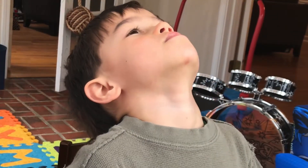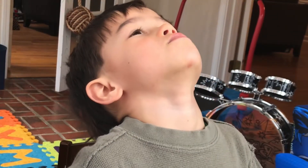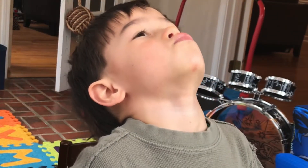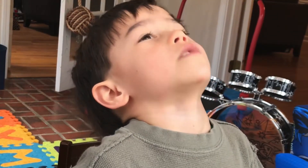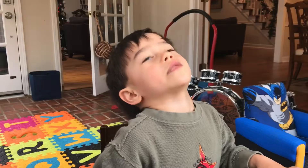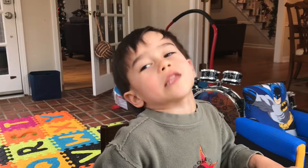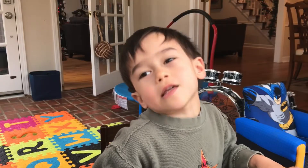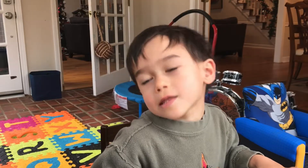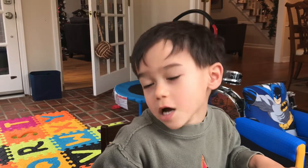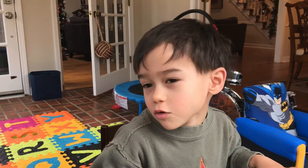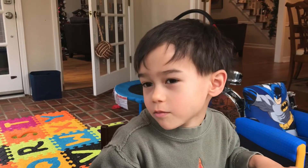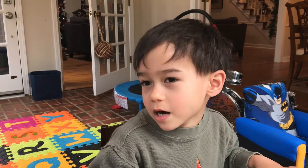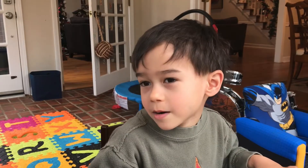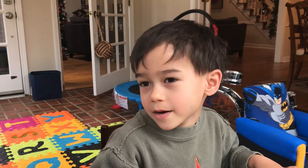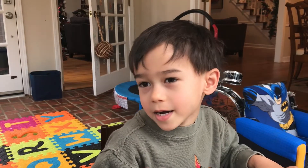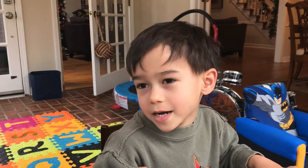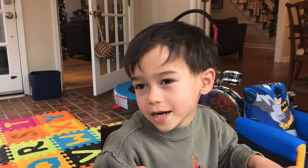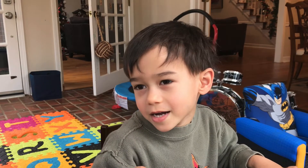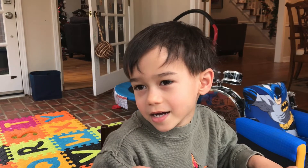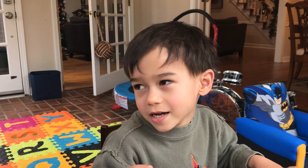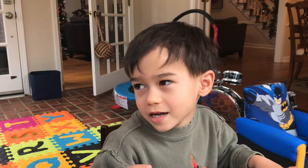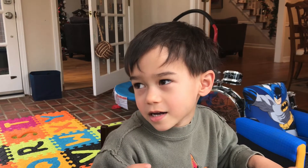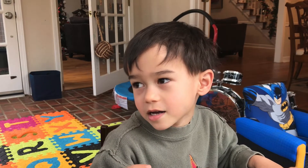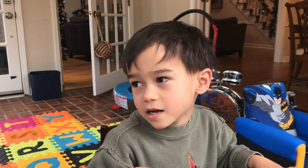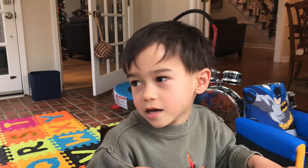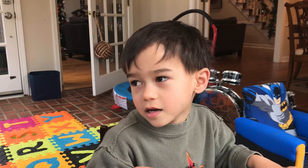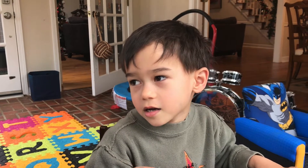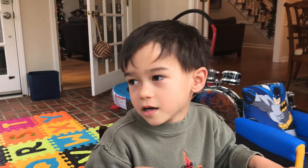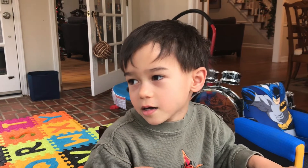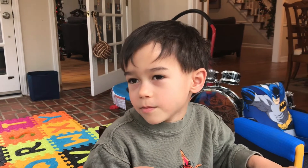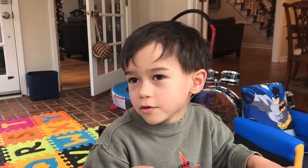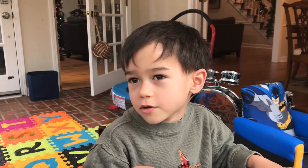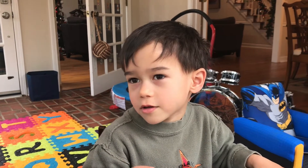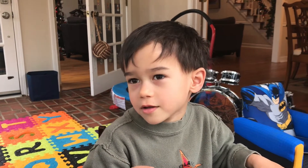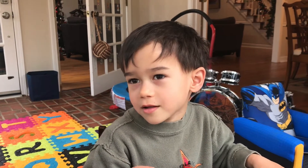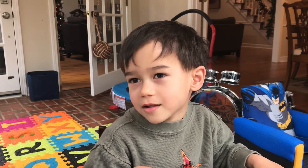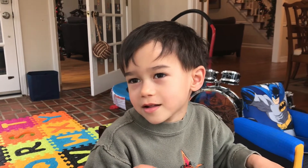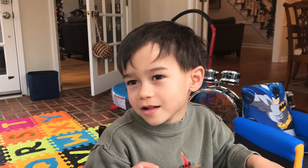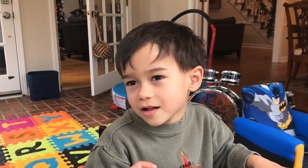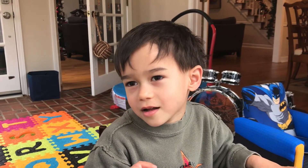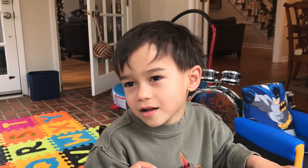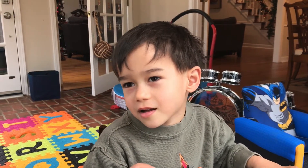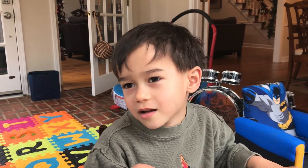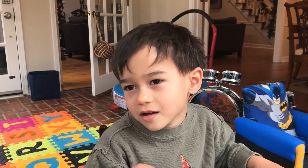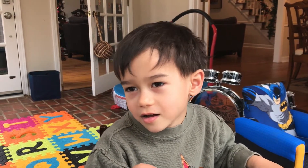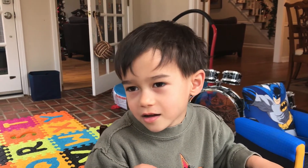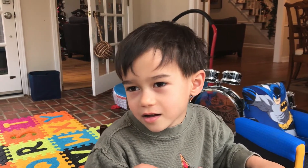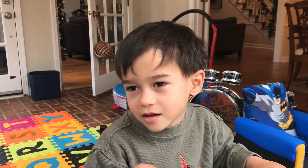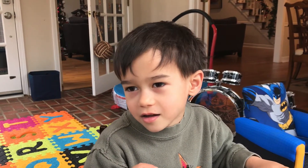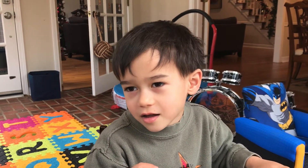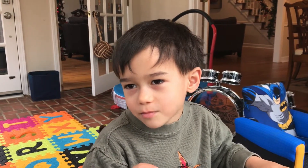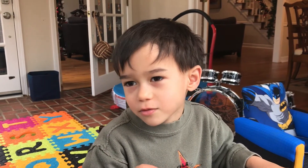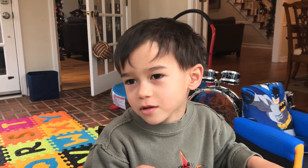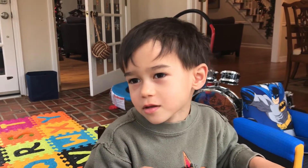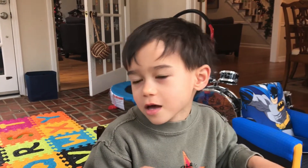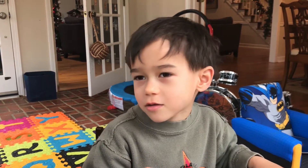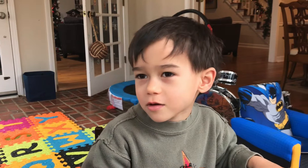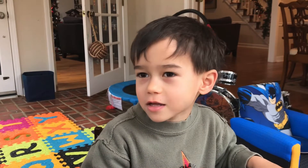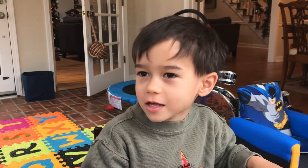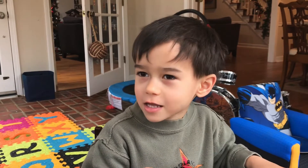What's that sound, Mama? What's that sound? A bird. That's a bird, that's right. And bird starts with the letter